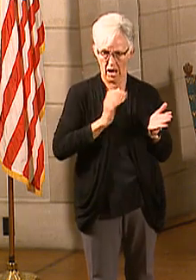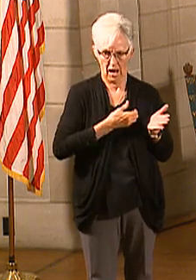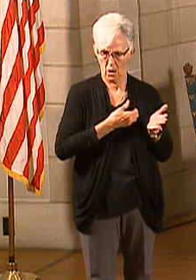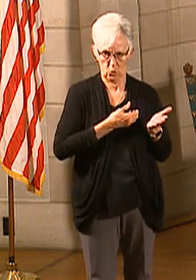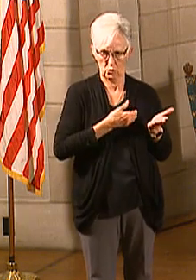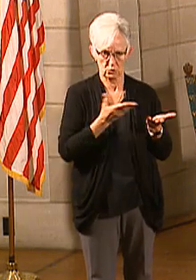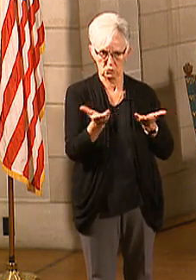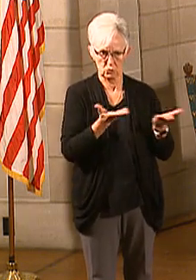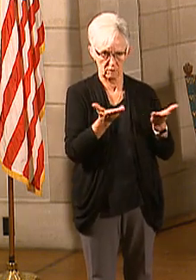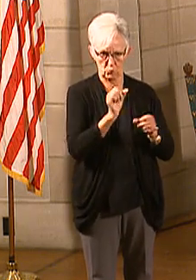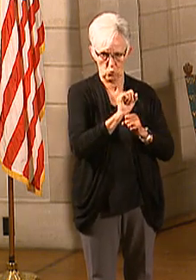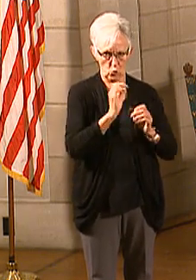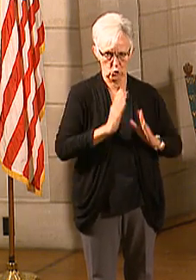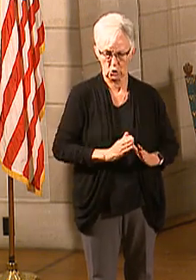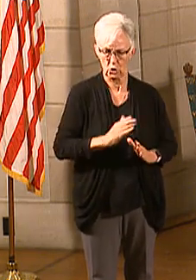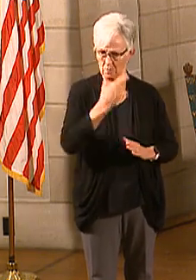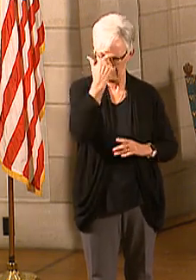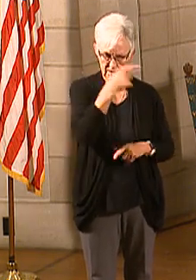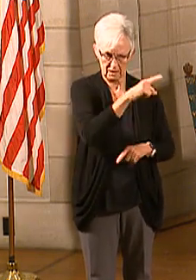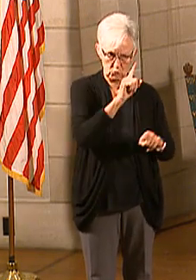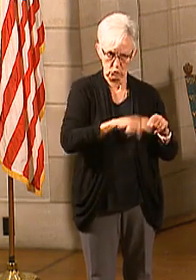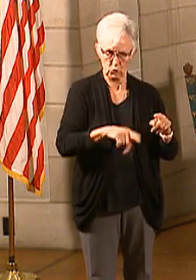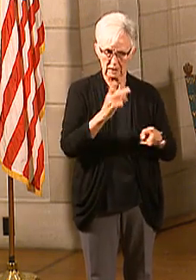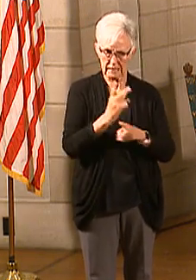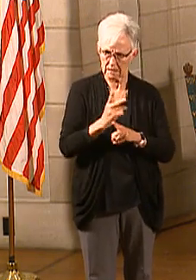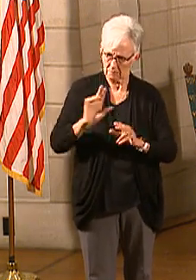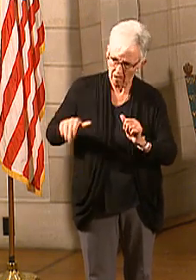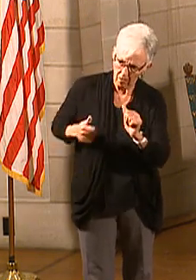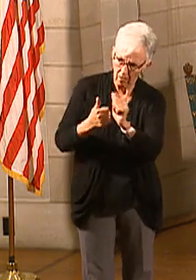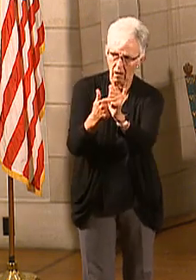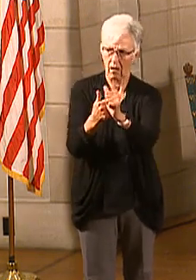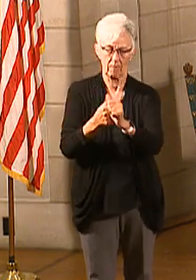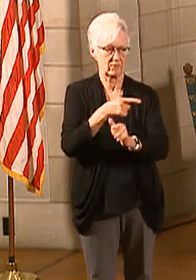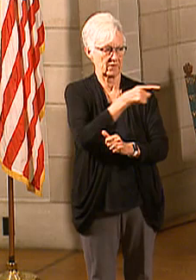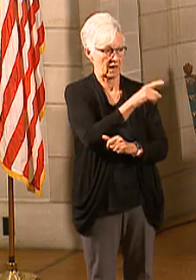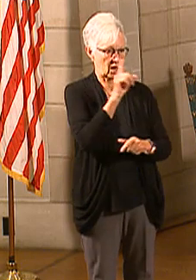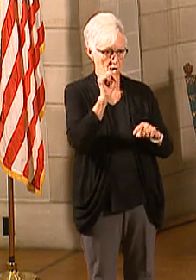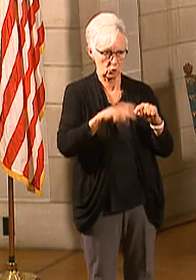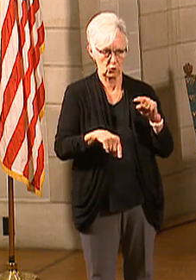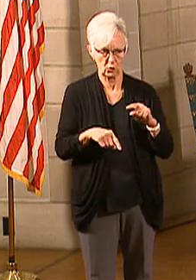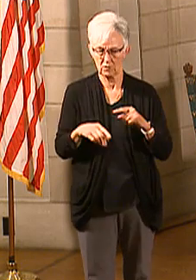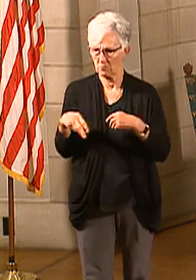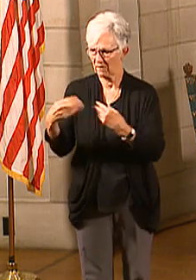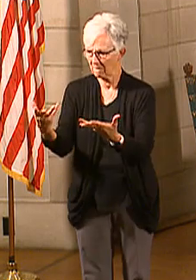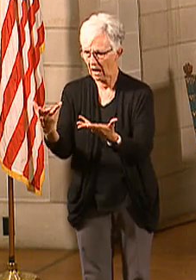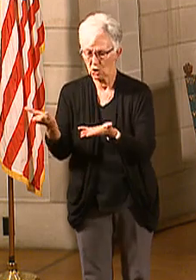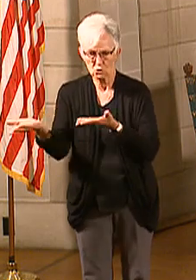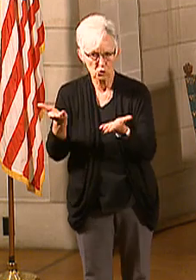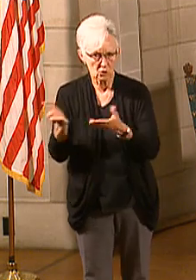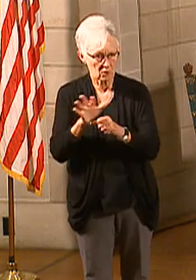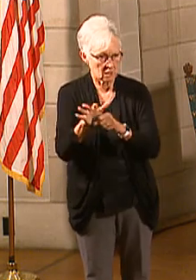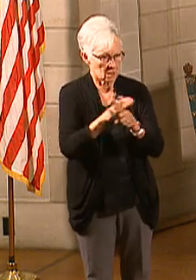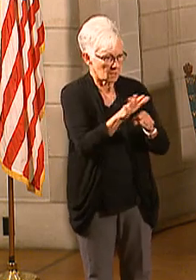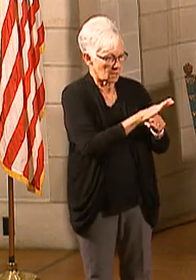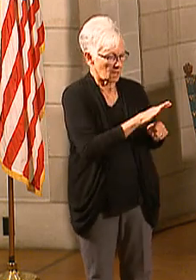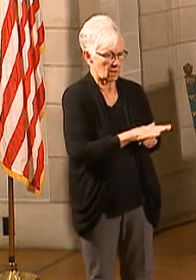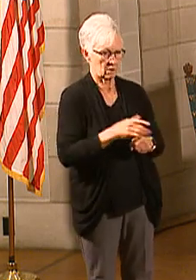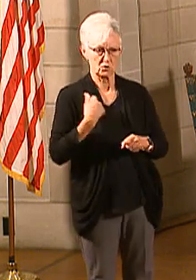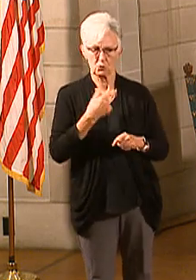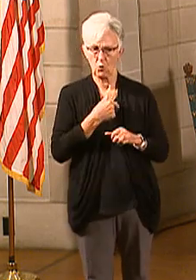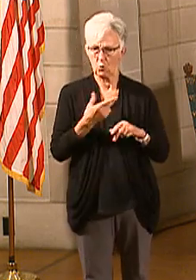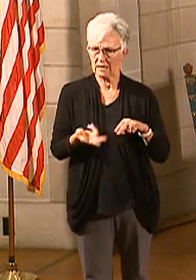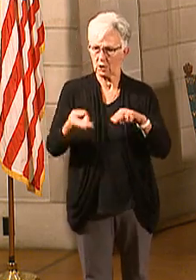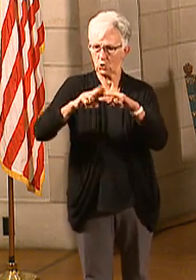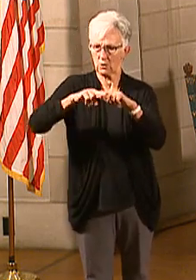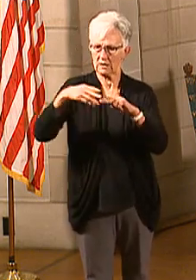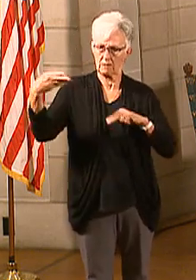with the caseloads and the demand. And so one of the things we've done is, again, increase the pay by 20%, and that has helped us reduce our attrition rate.